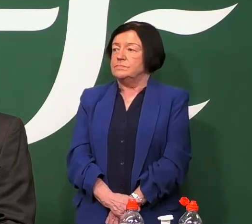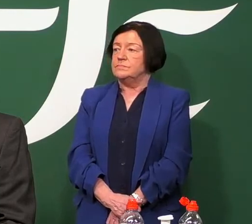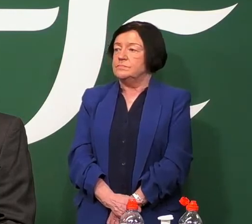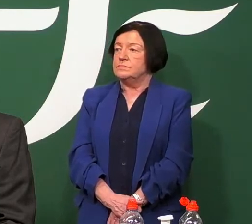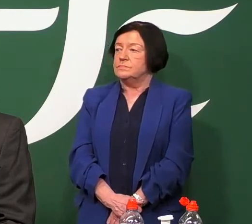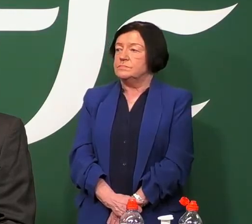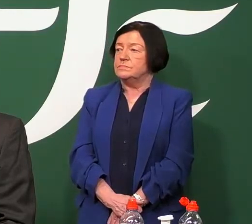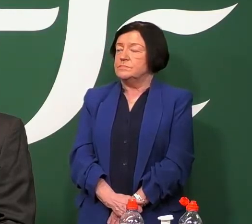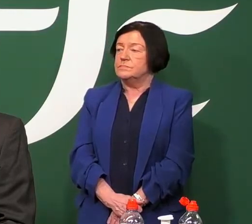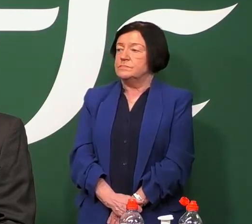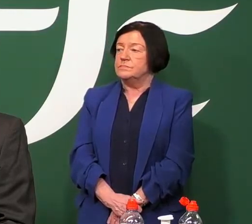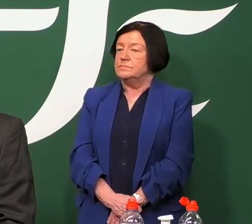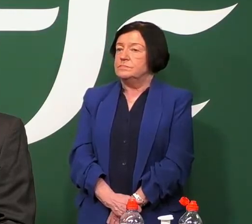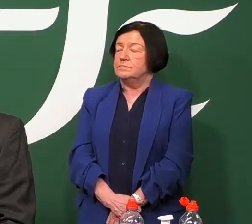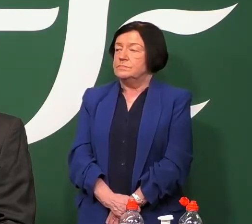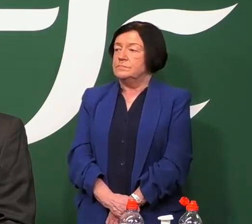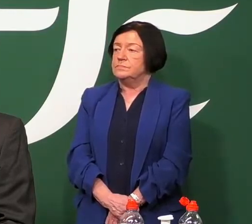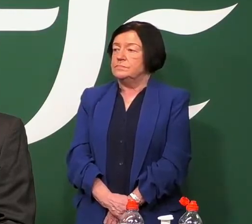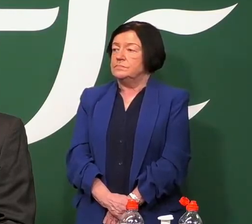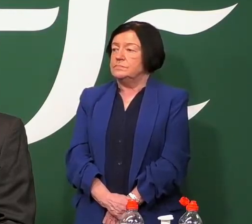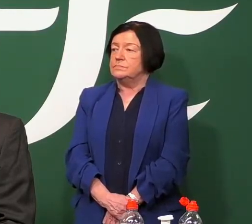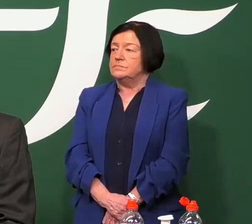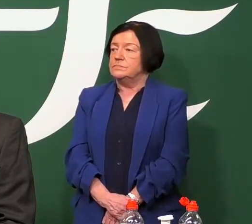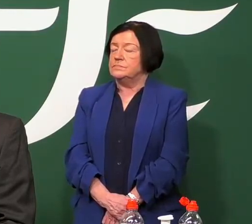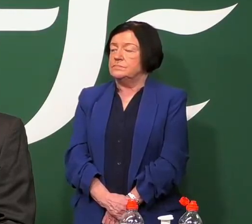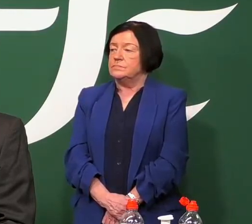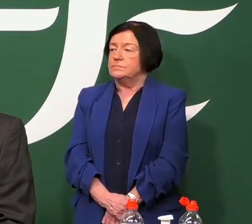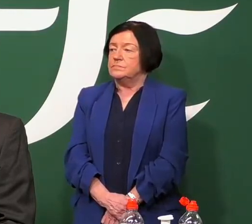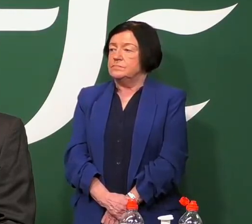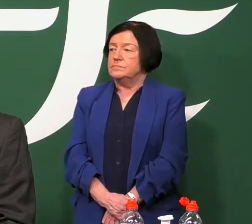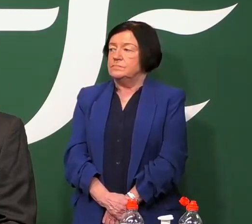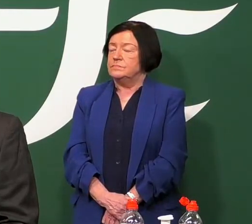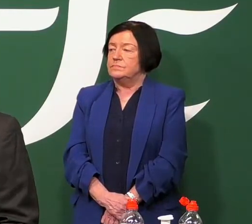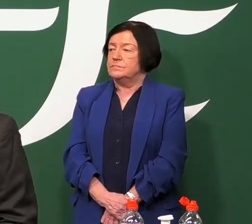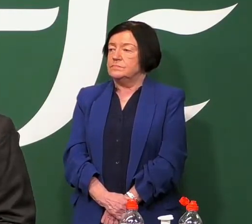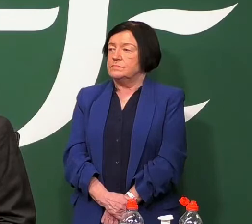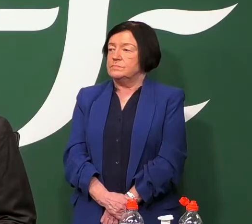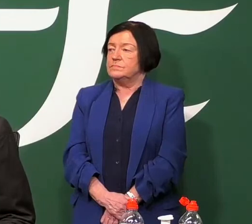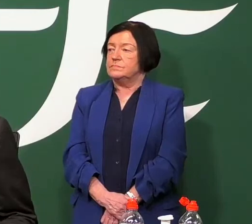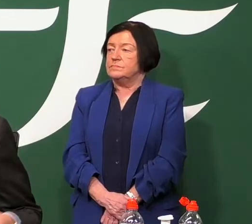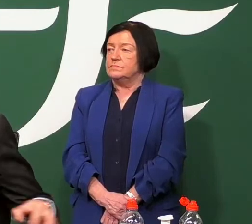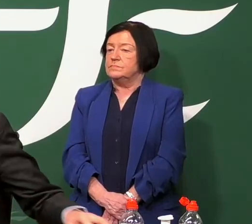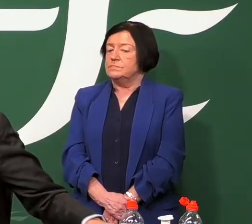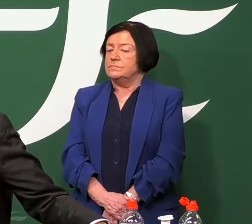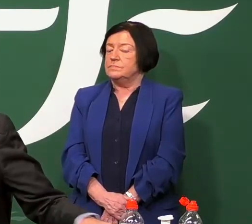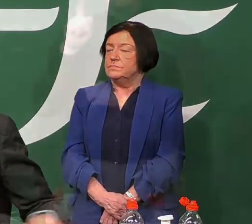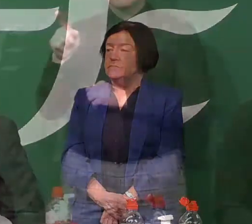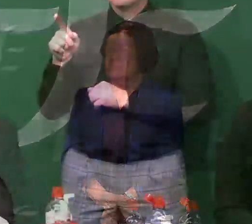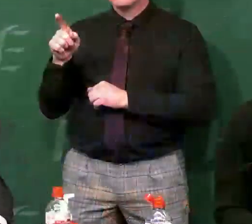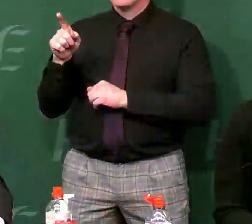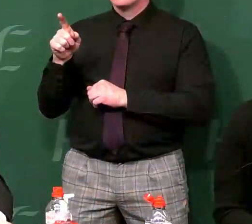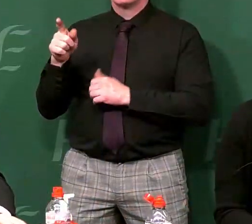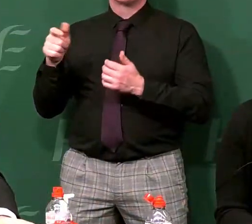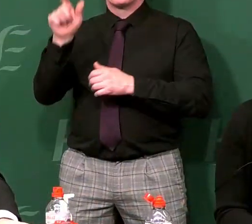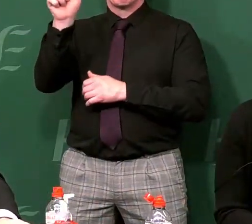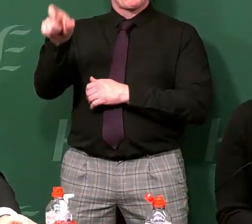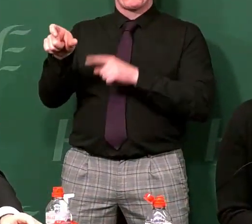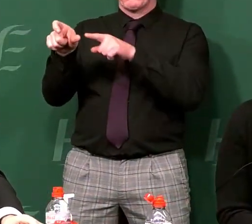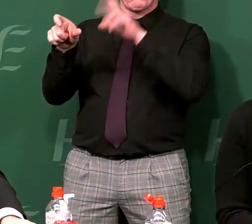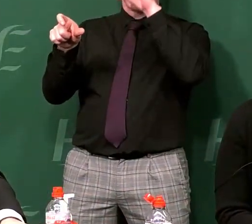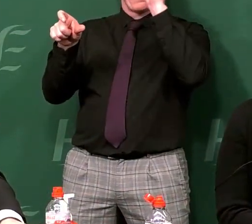Sorry, Cayman Burke from the Journal here. Just in follow-up to Zara's question there, let's say